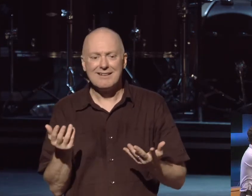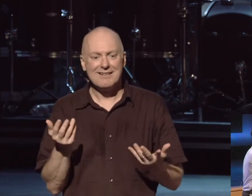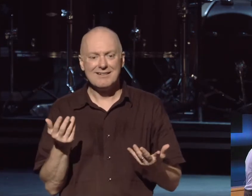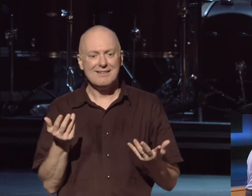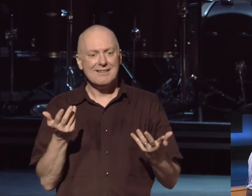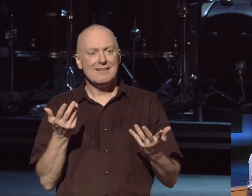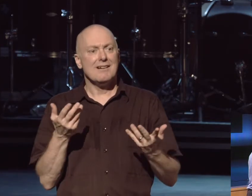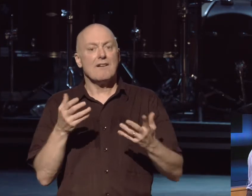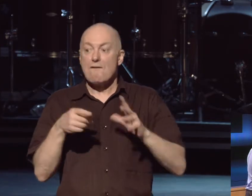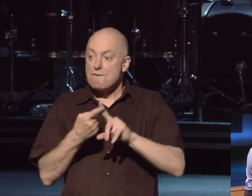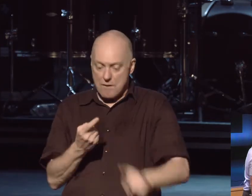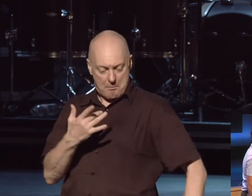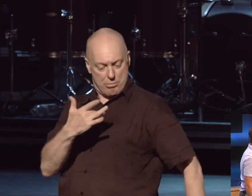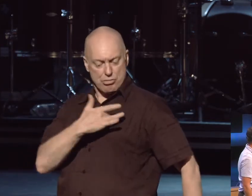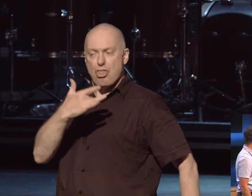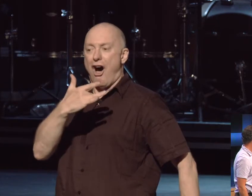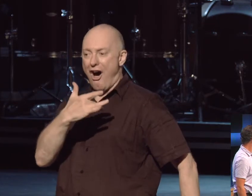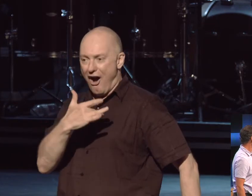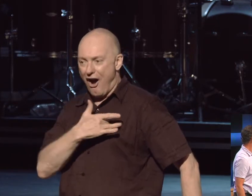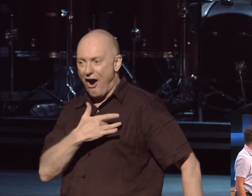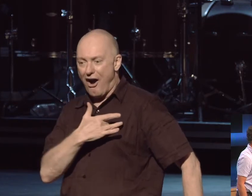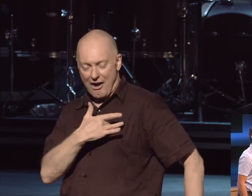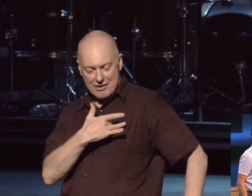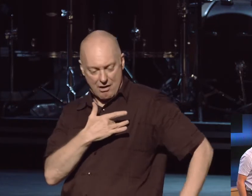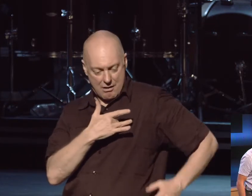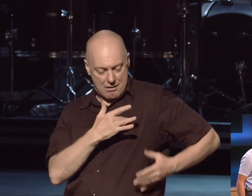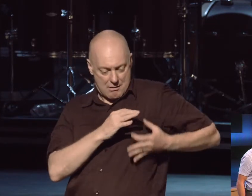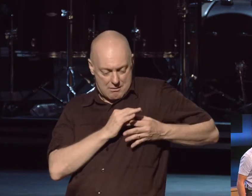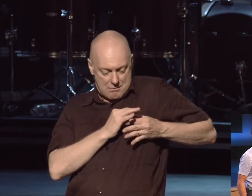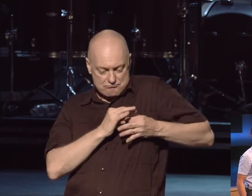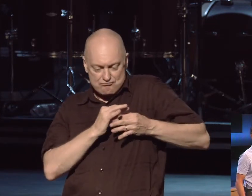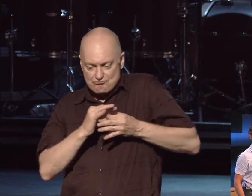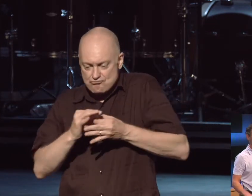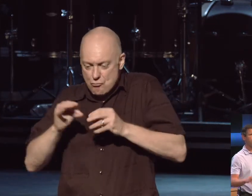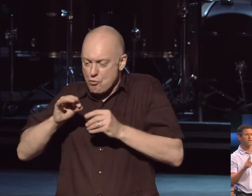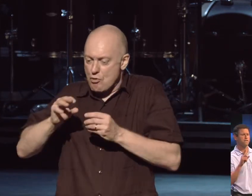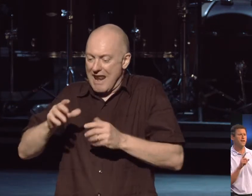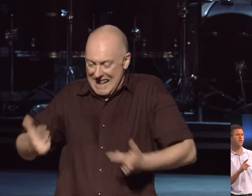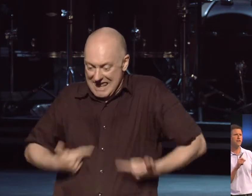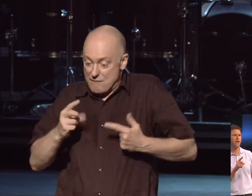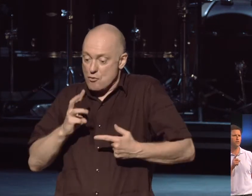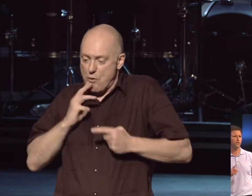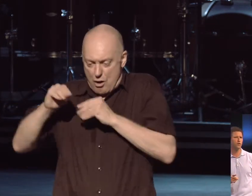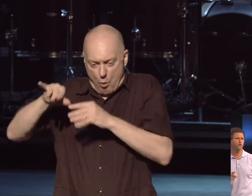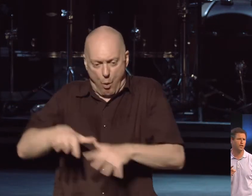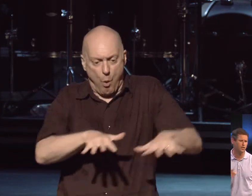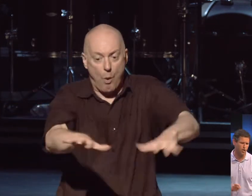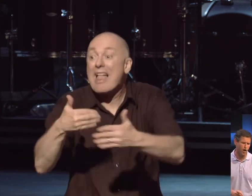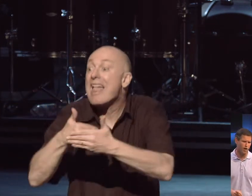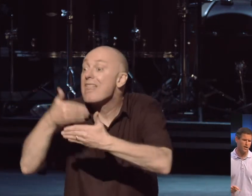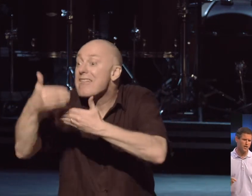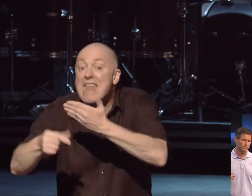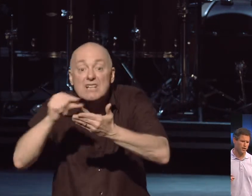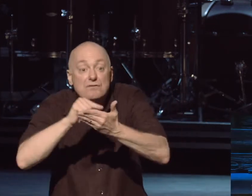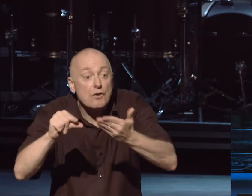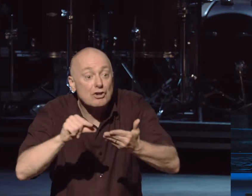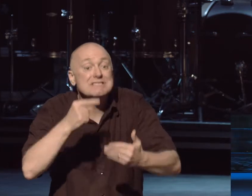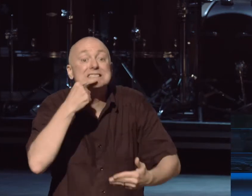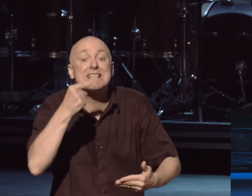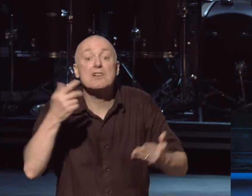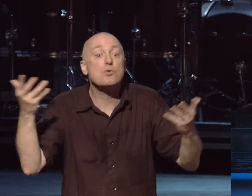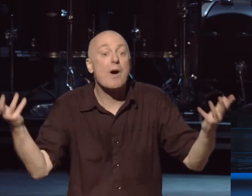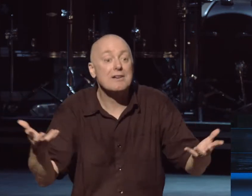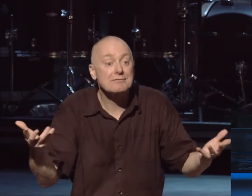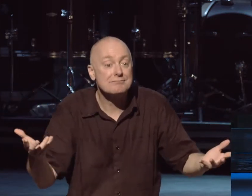water. Out of his heart, as belief comes, will flow rivers of living water. The very next verse in John says